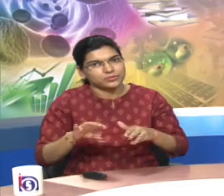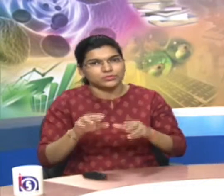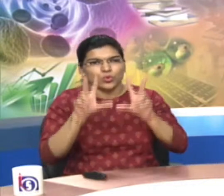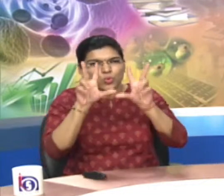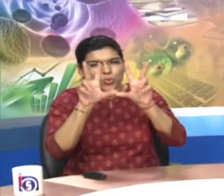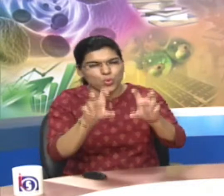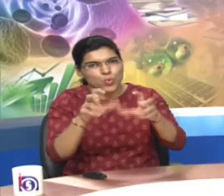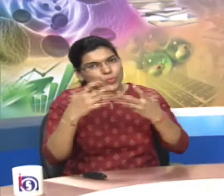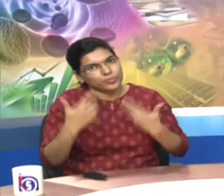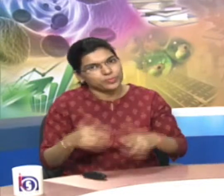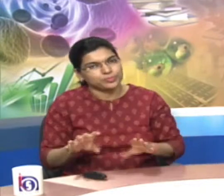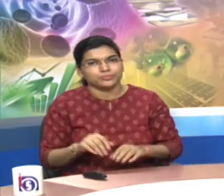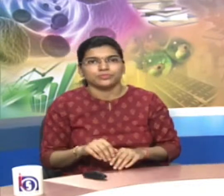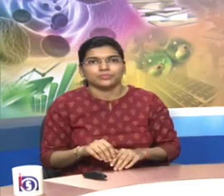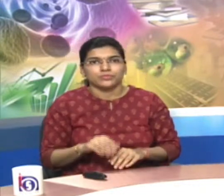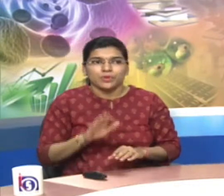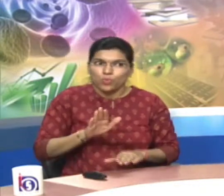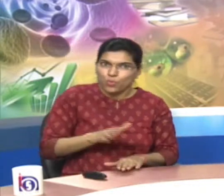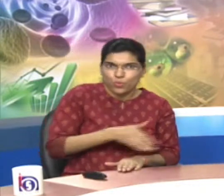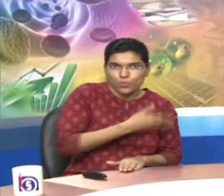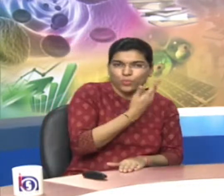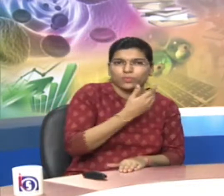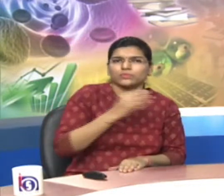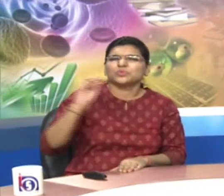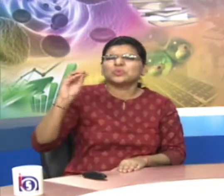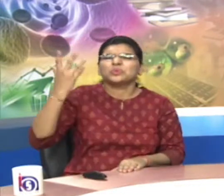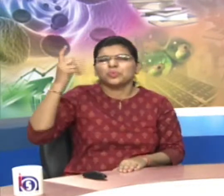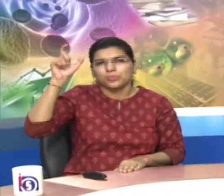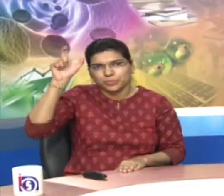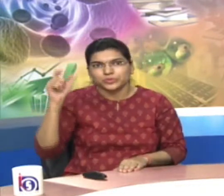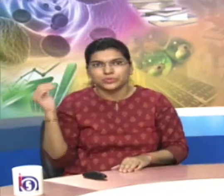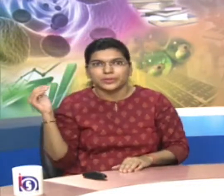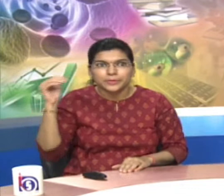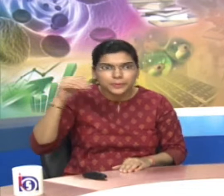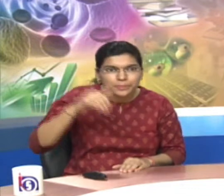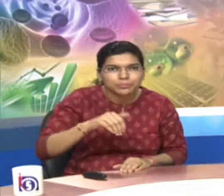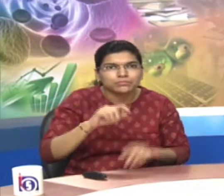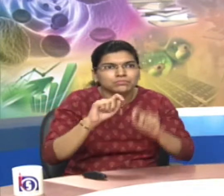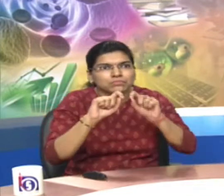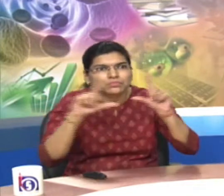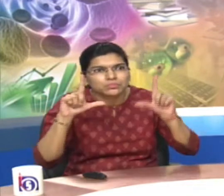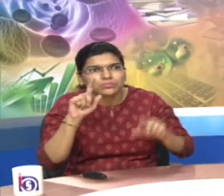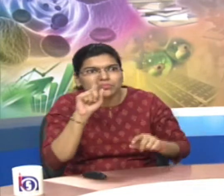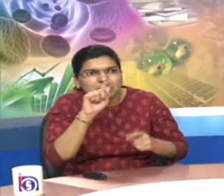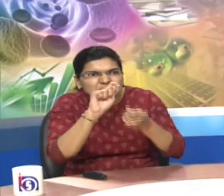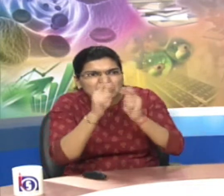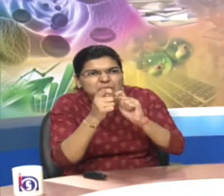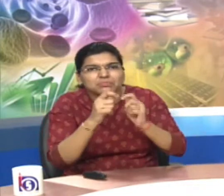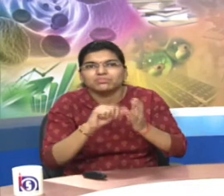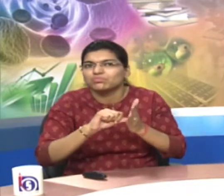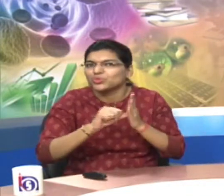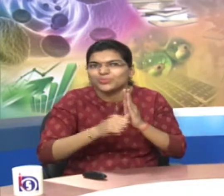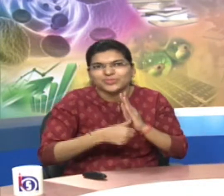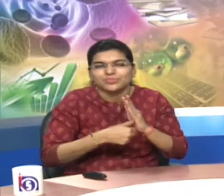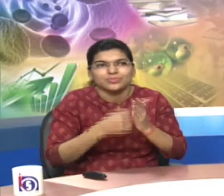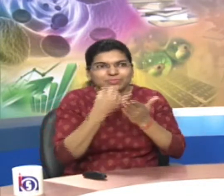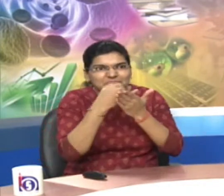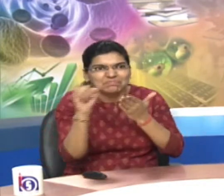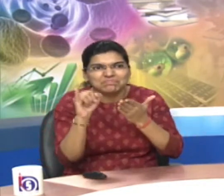person, I am working and I have protected my data and I have gone to home. Some other person who came, he